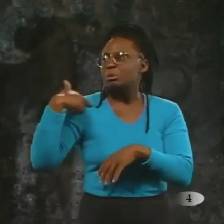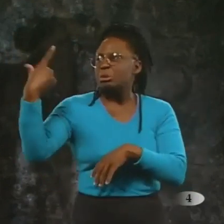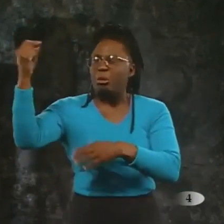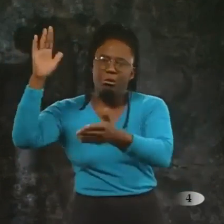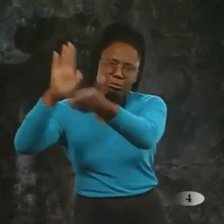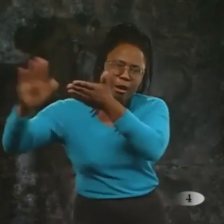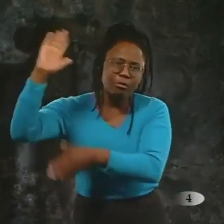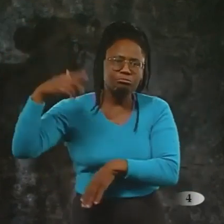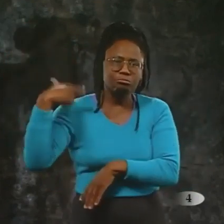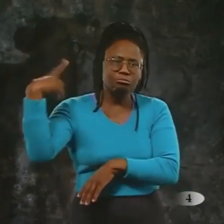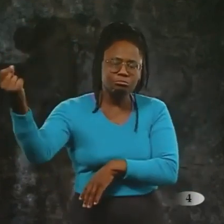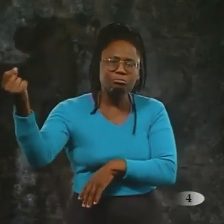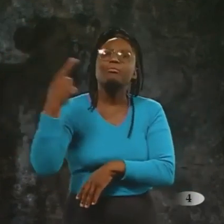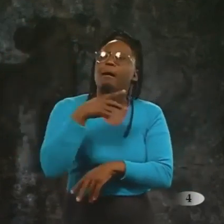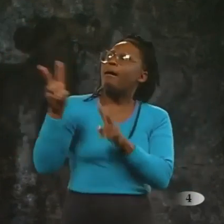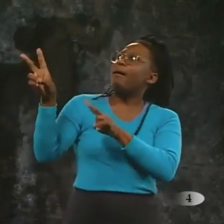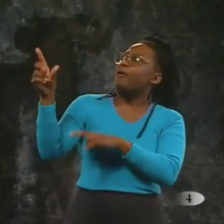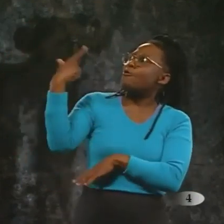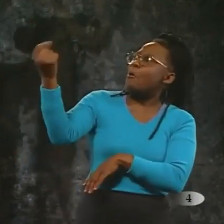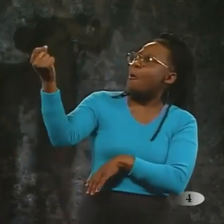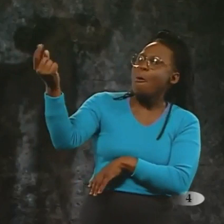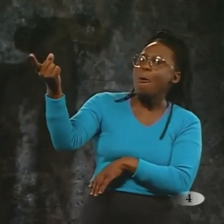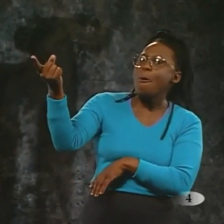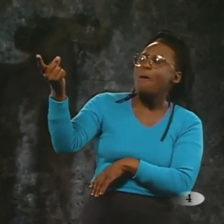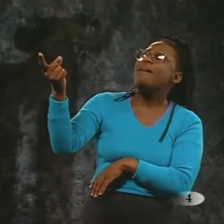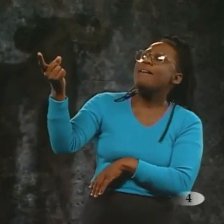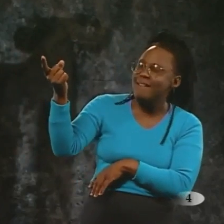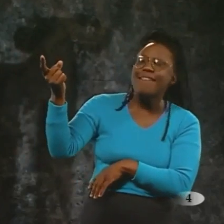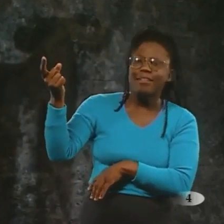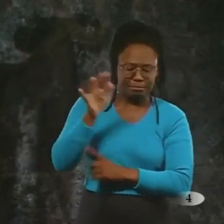G-O. It has movement in it. It goes from inwards, it's moving from inwards outwards.